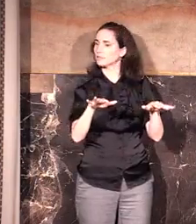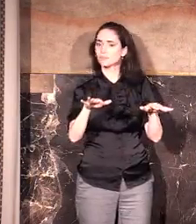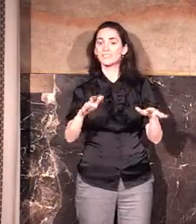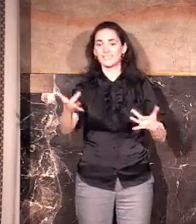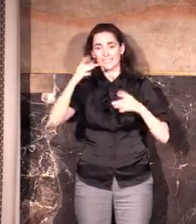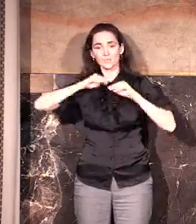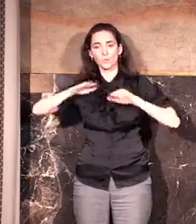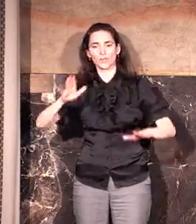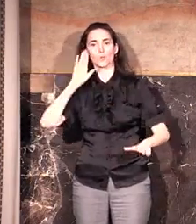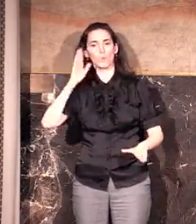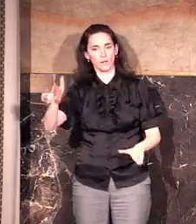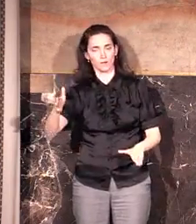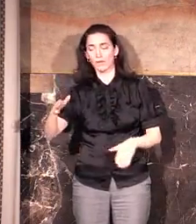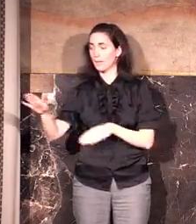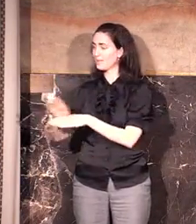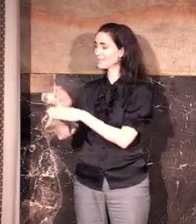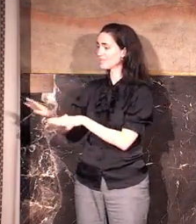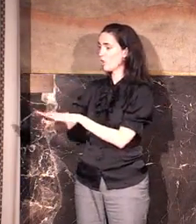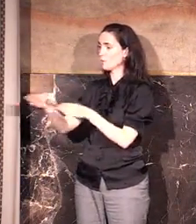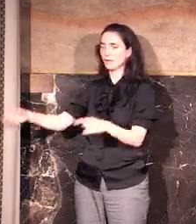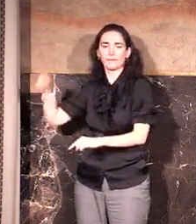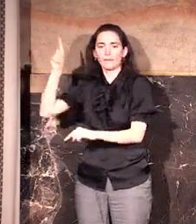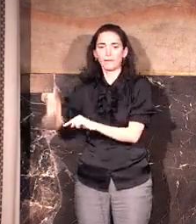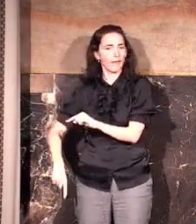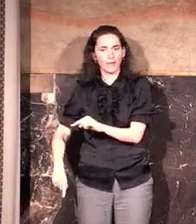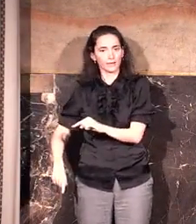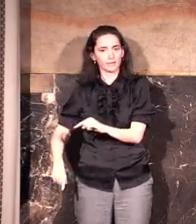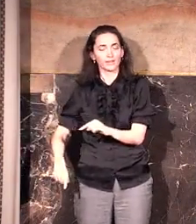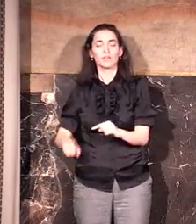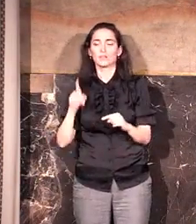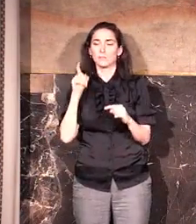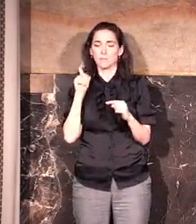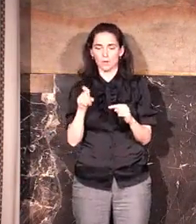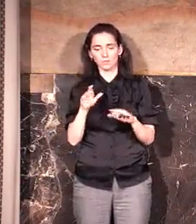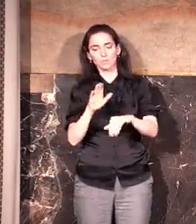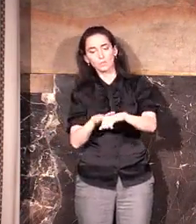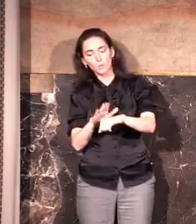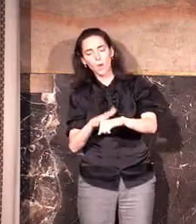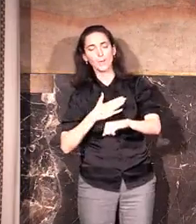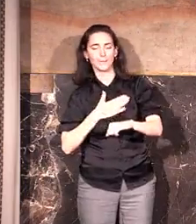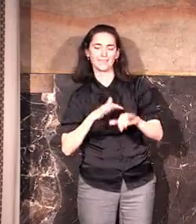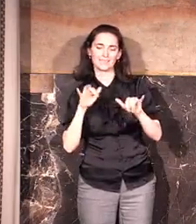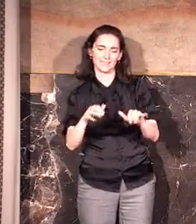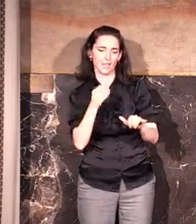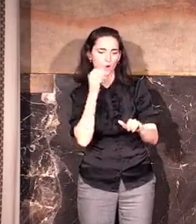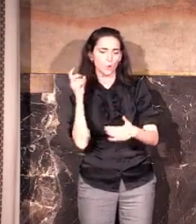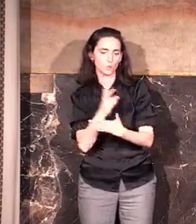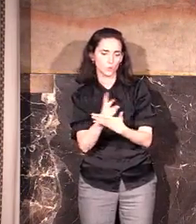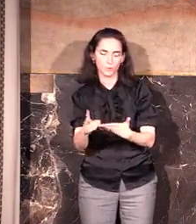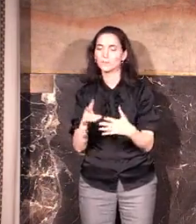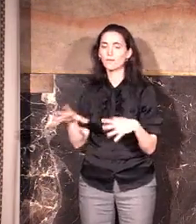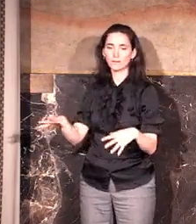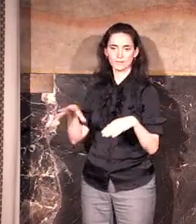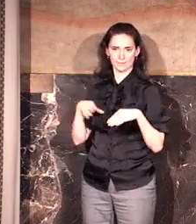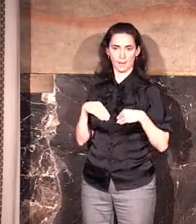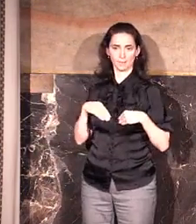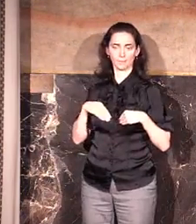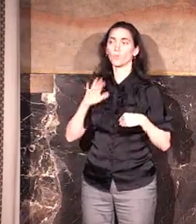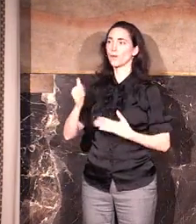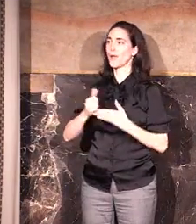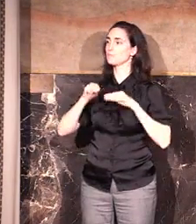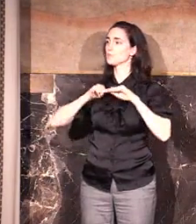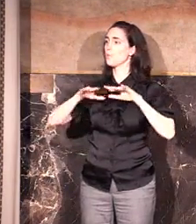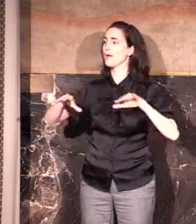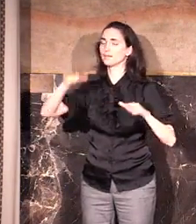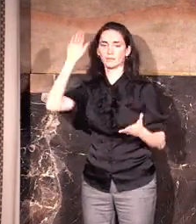people reopening parts of the economy if we don't adhere to quarantining and staying at home when we're asked. And so I think this is